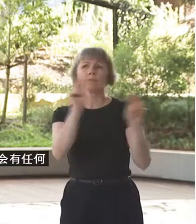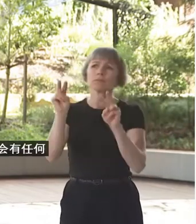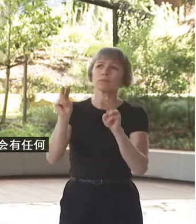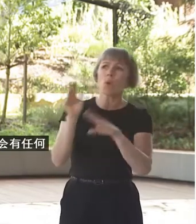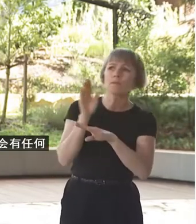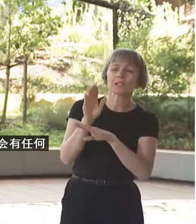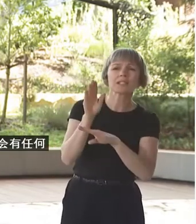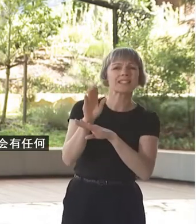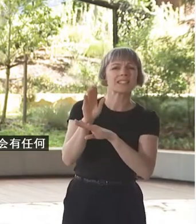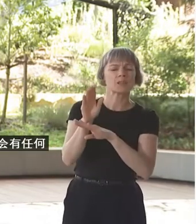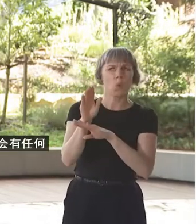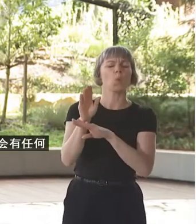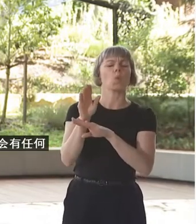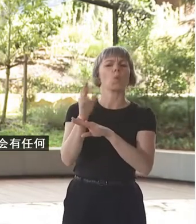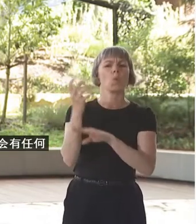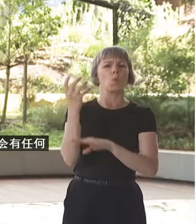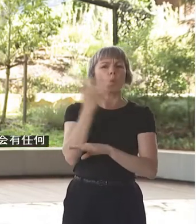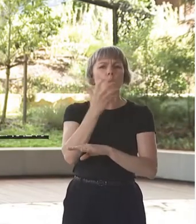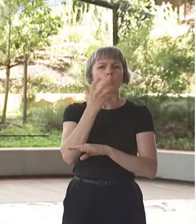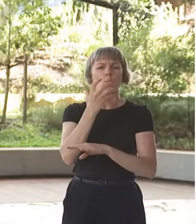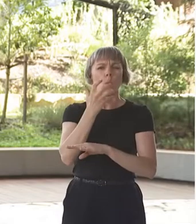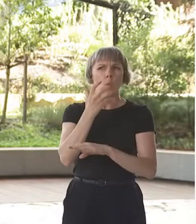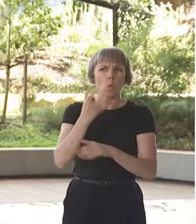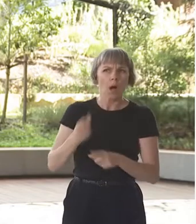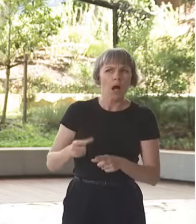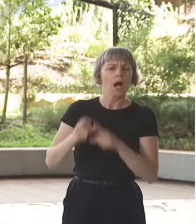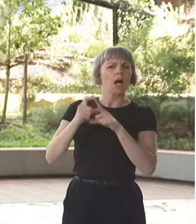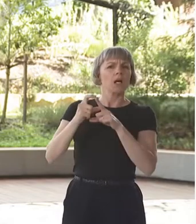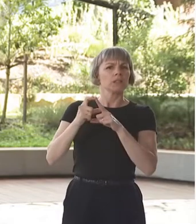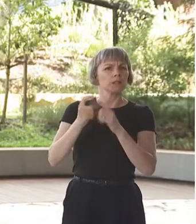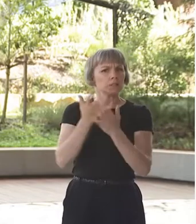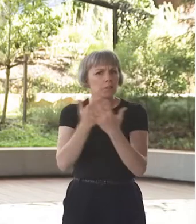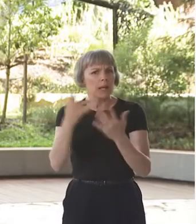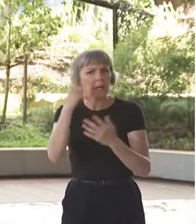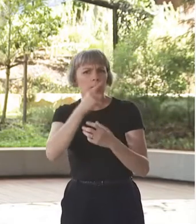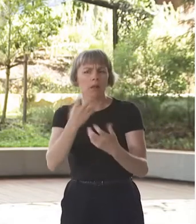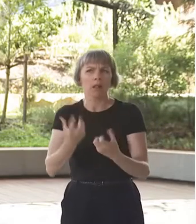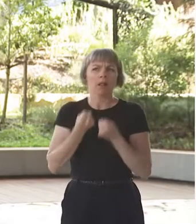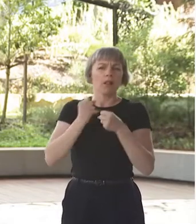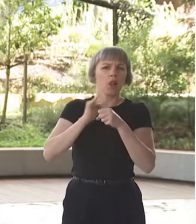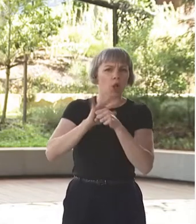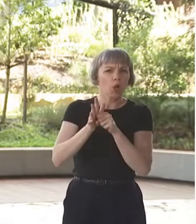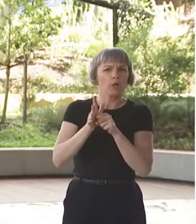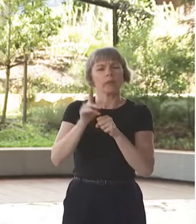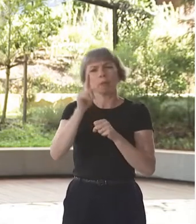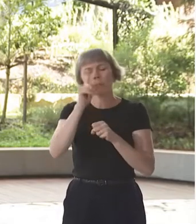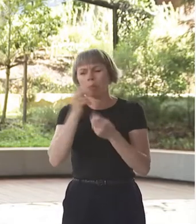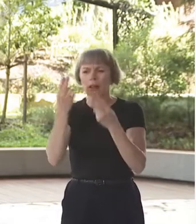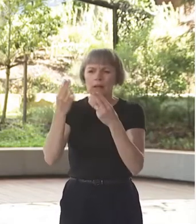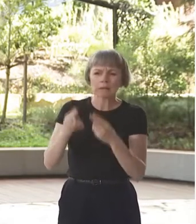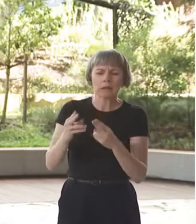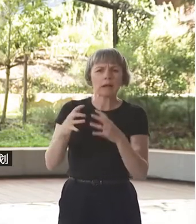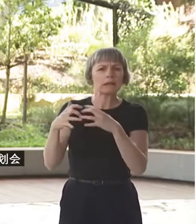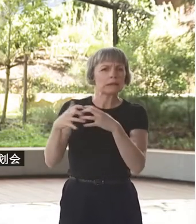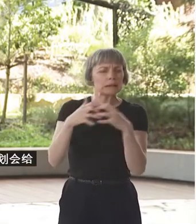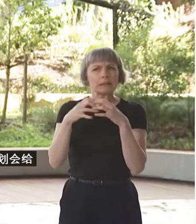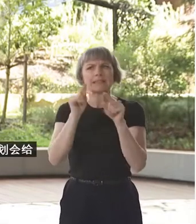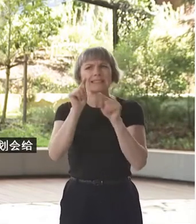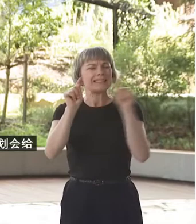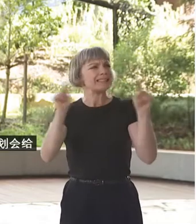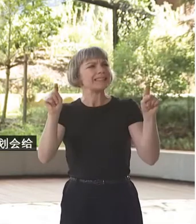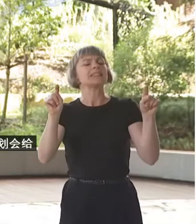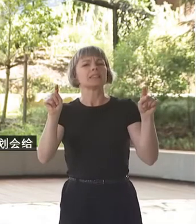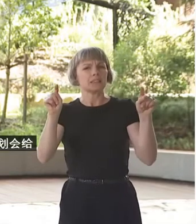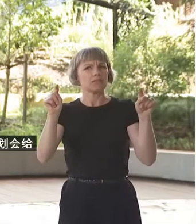not going to be any different here. But the work is going on day and night, and I believe the plans that we'll present to National Cabinet next week will